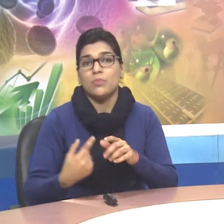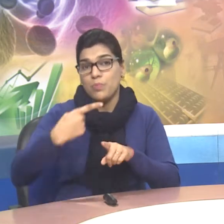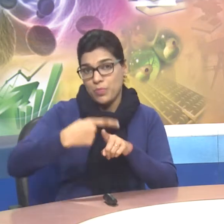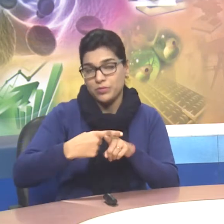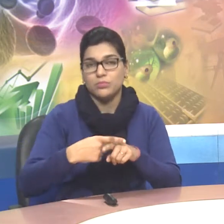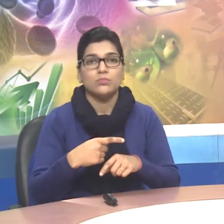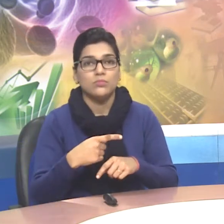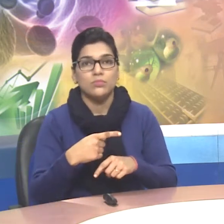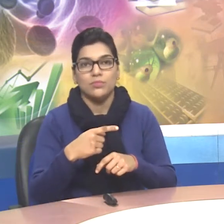and